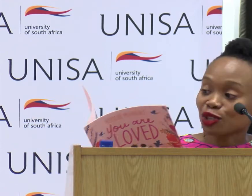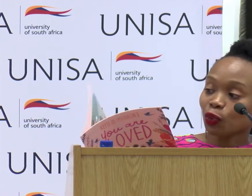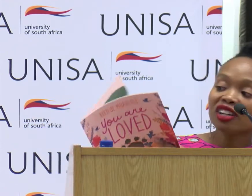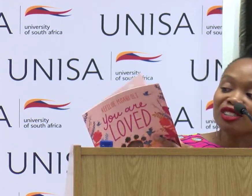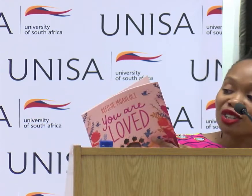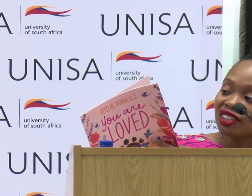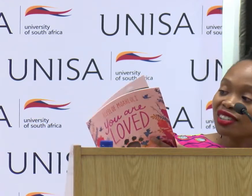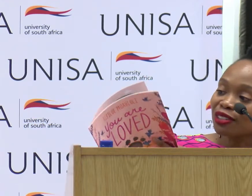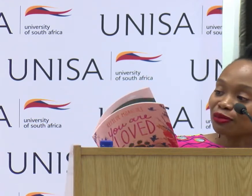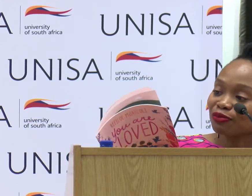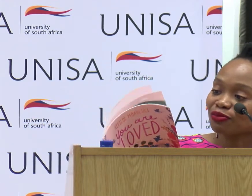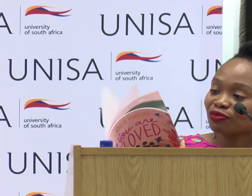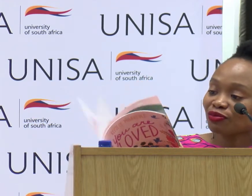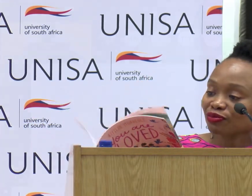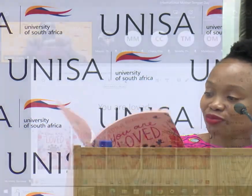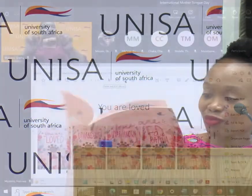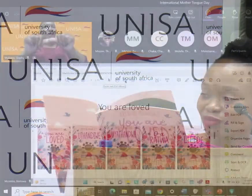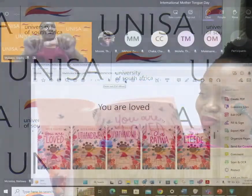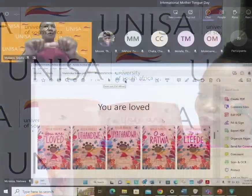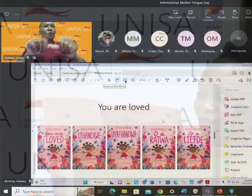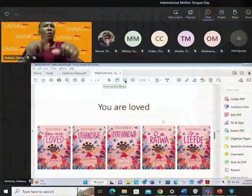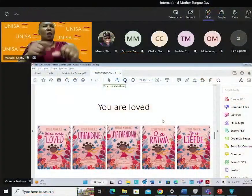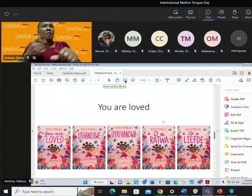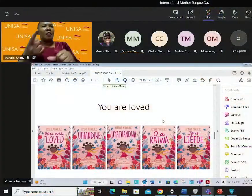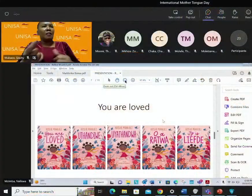whoever is willing to listen.